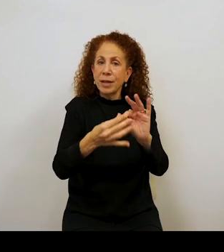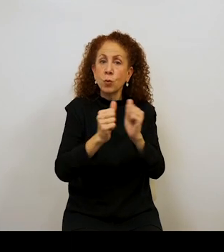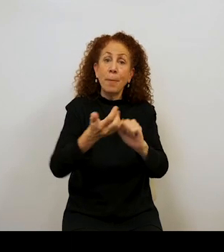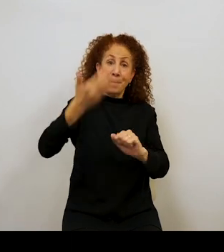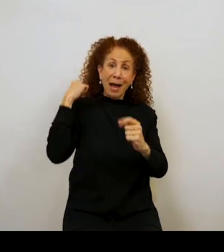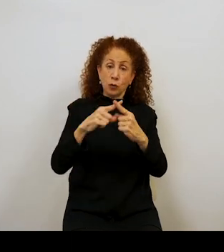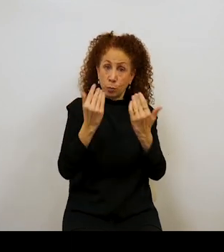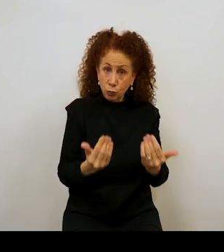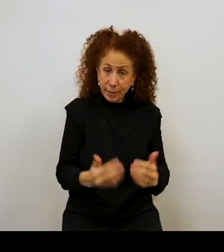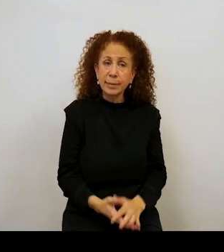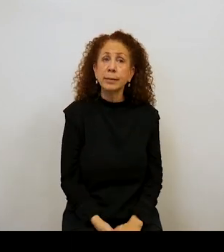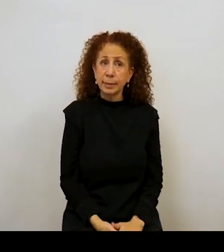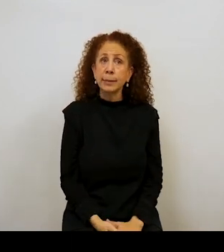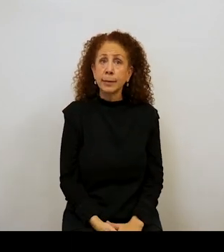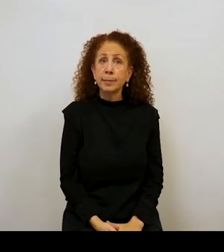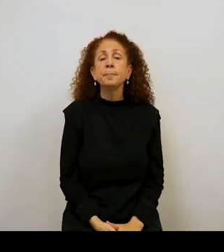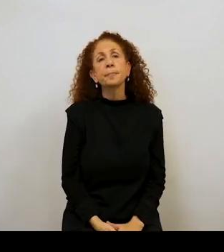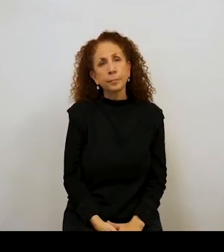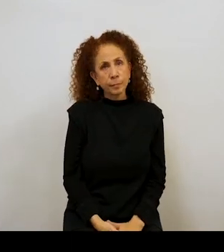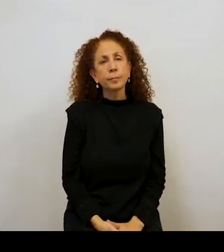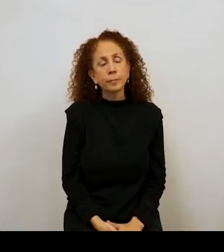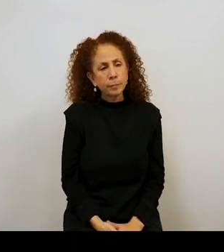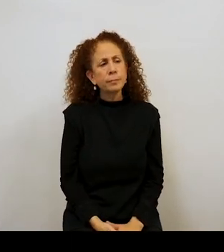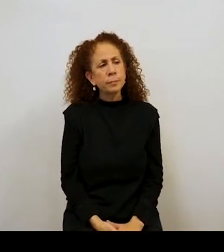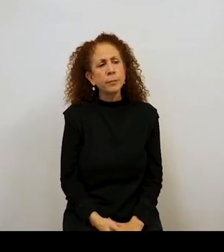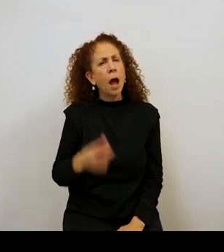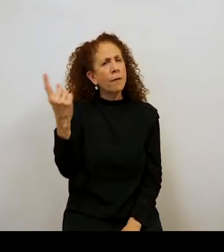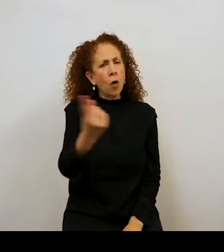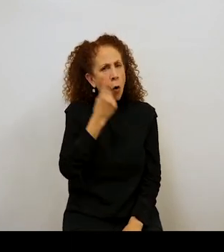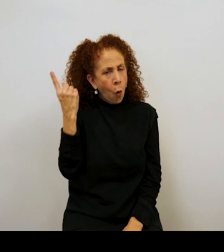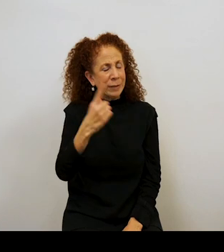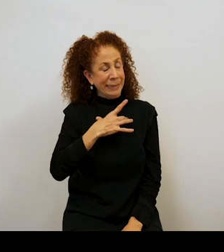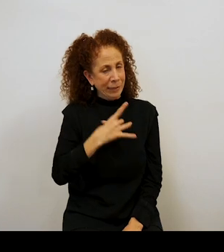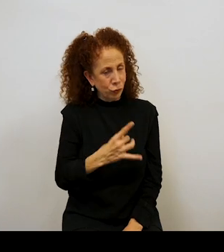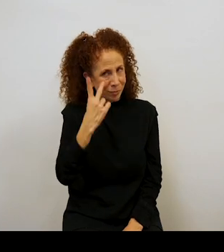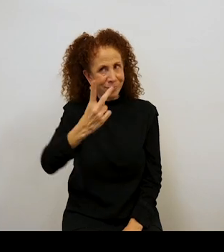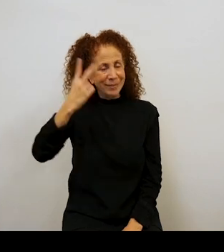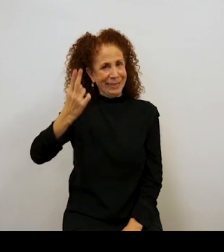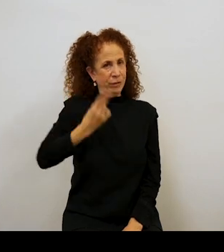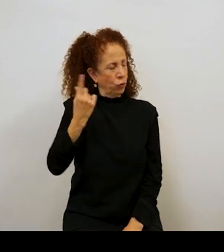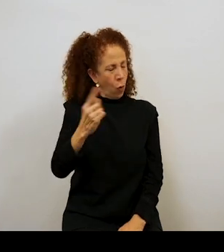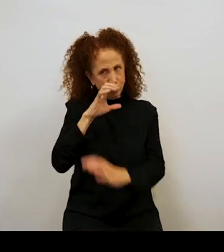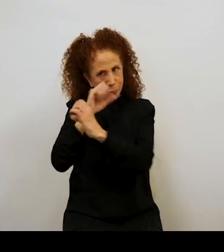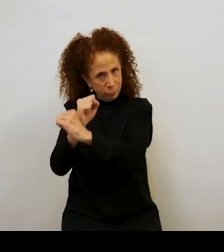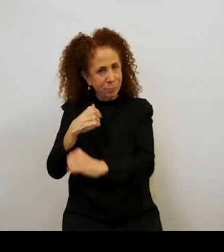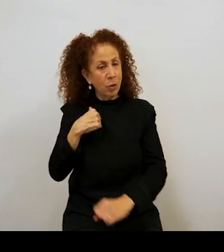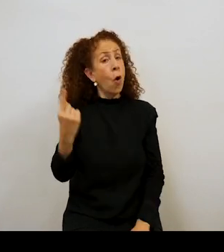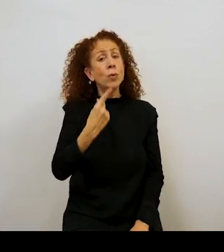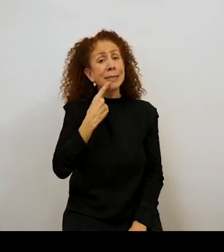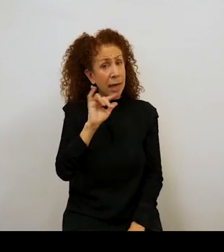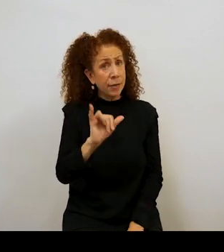present. I mean, I've always been profoundly interested in history, and I've always felt that it is